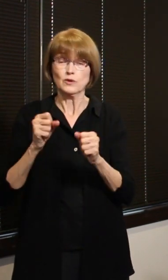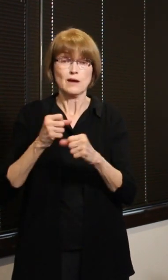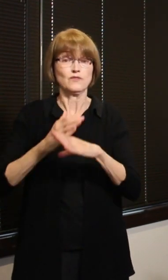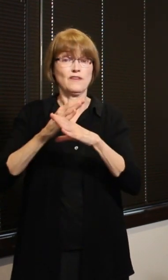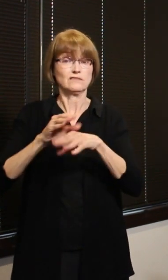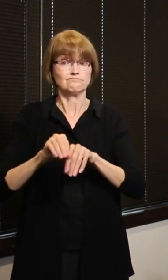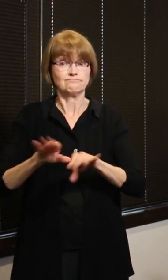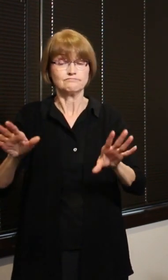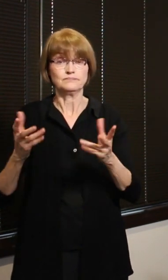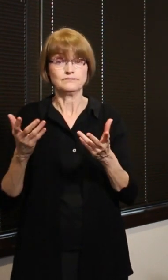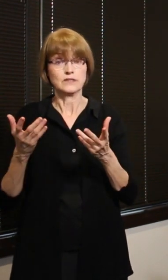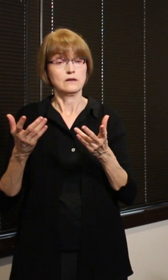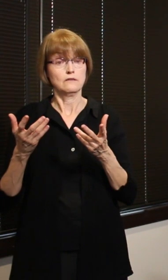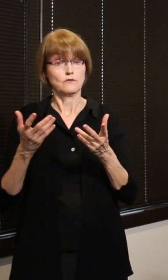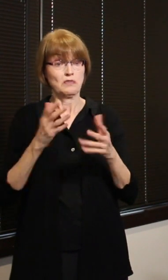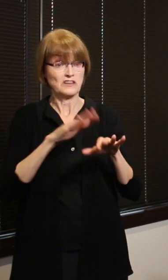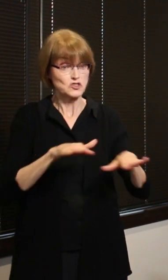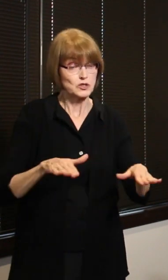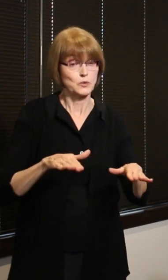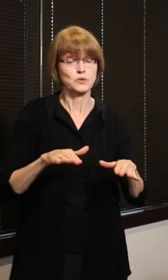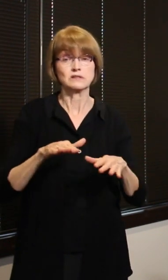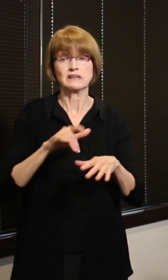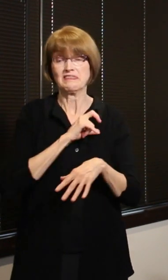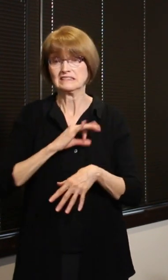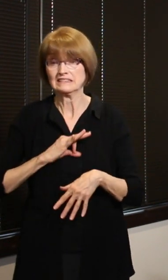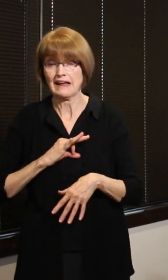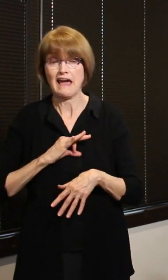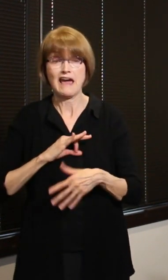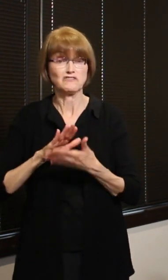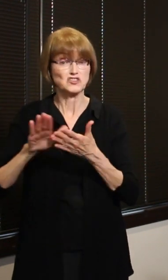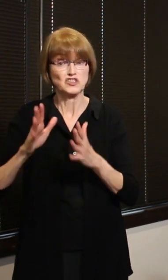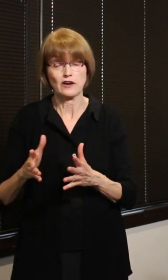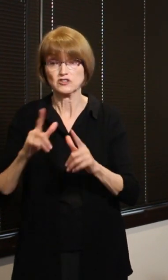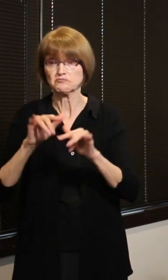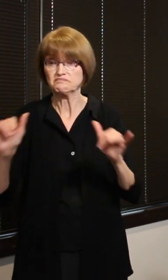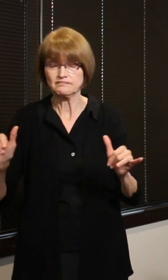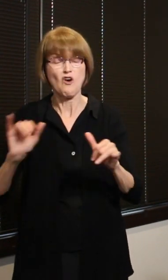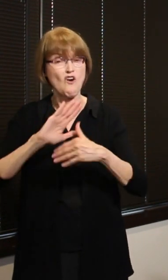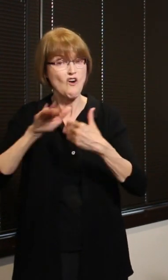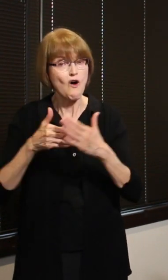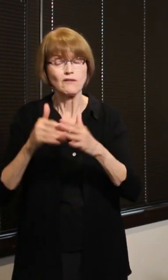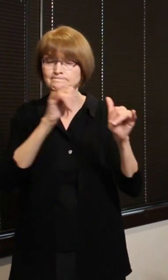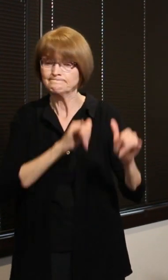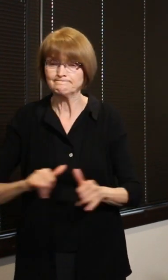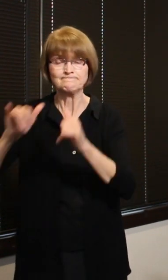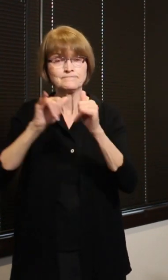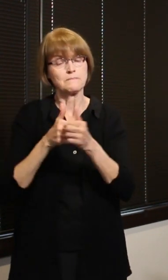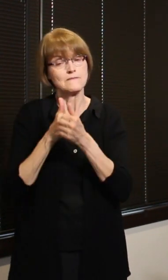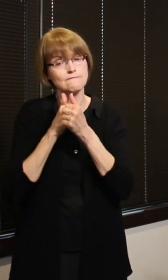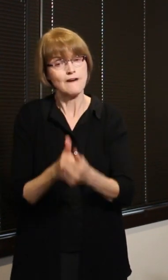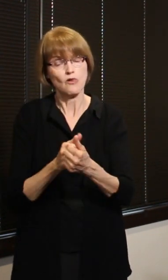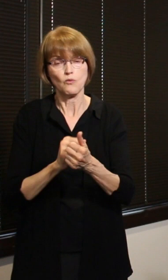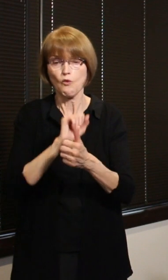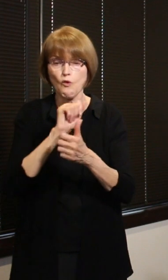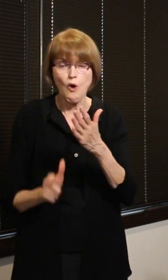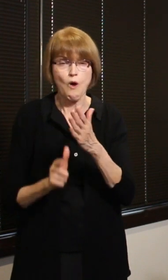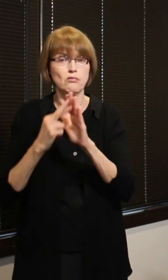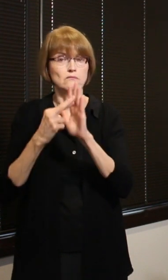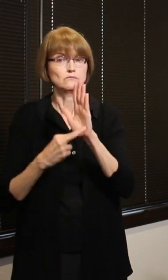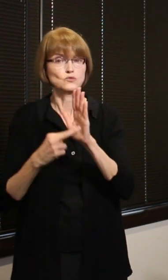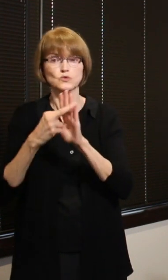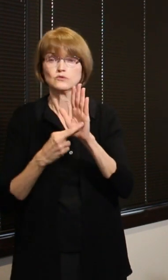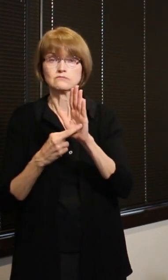and amongst the staff and the janitorial staff. All of them need to be practicing all of